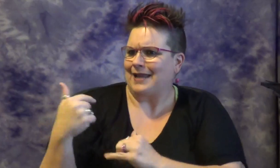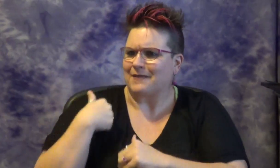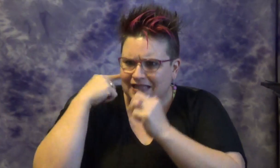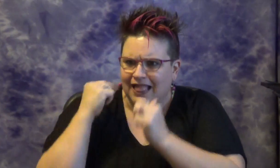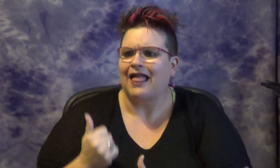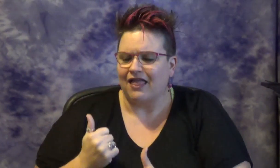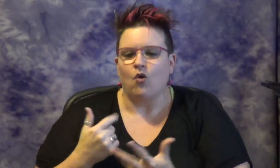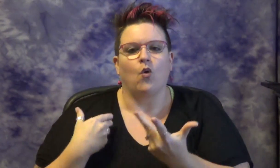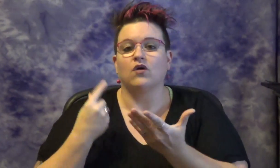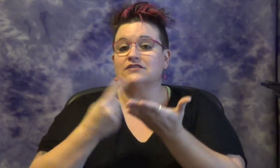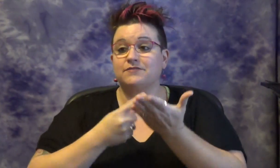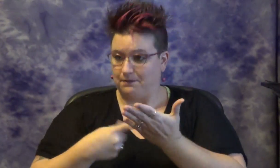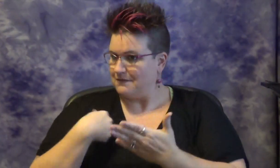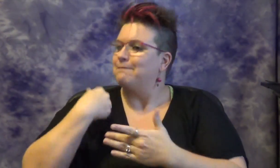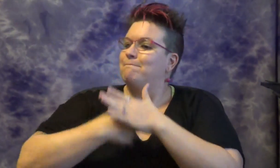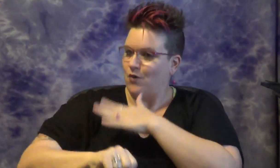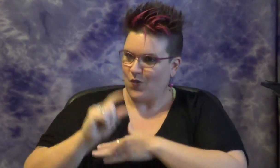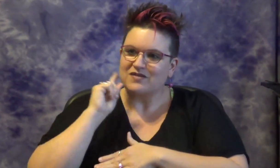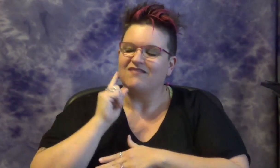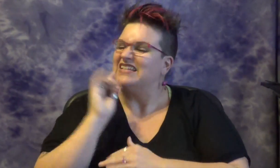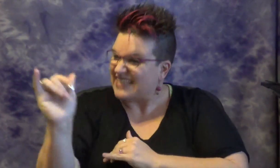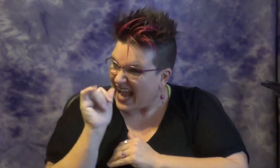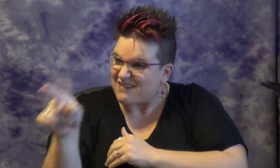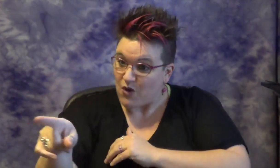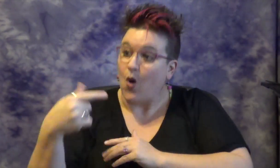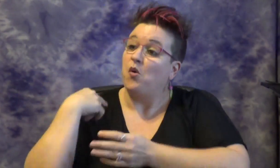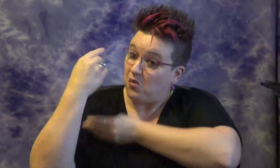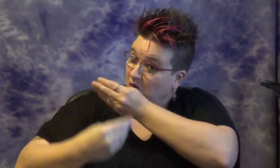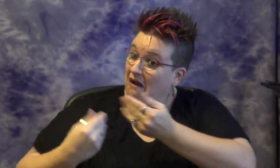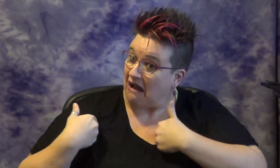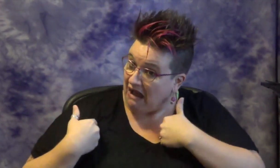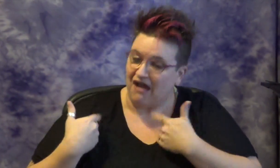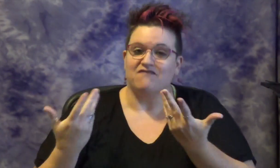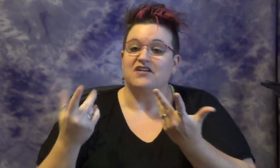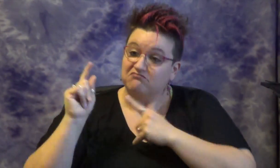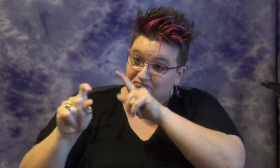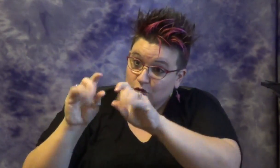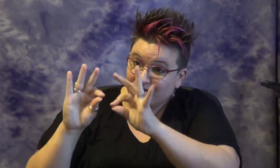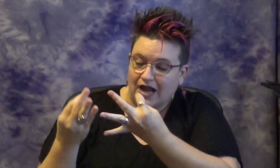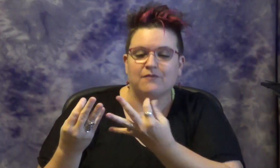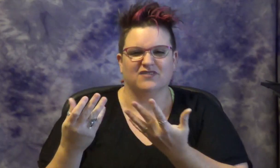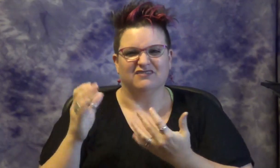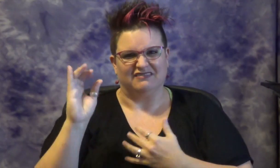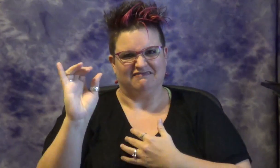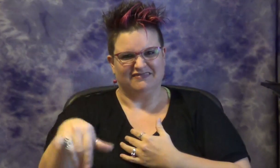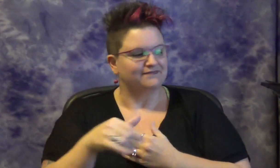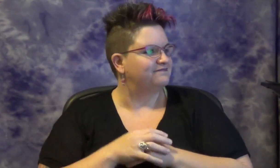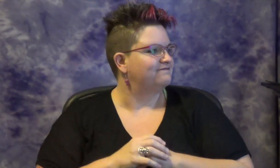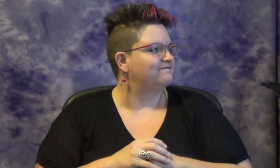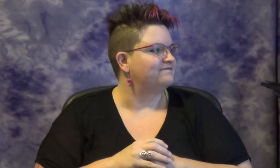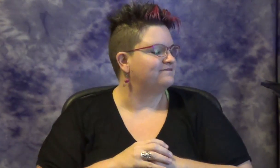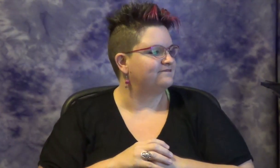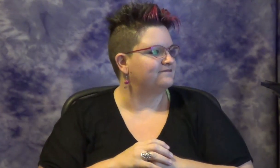loss, because they have that same shared experience with each other. So culturally, that's very